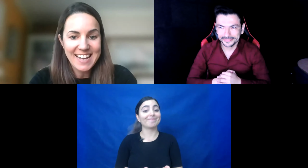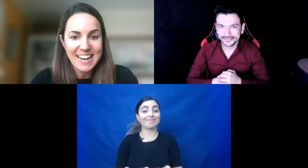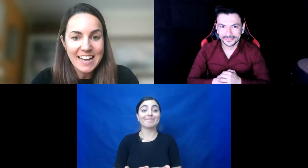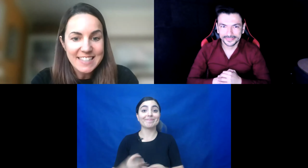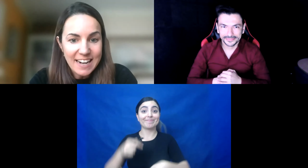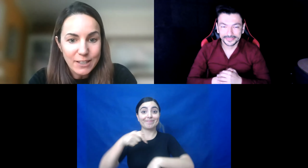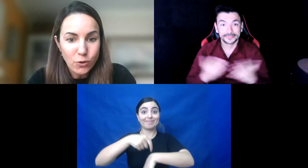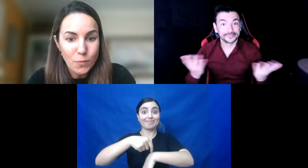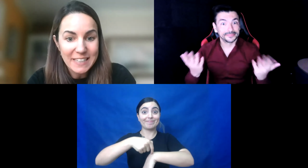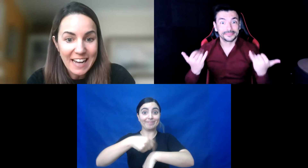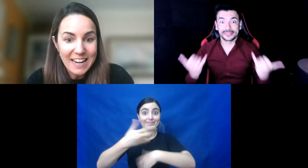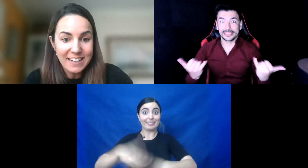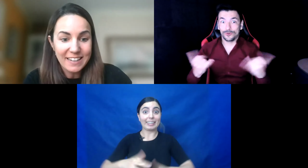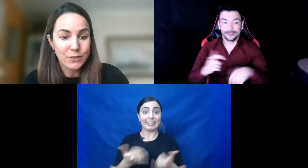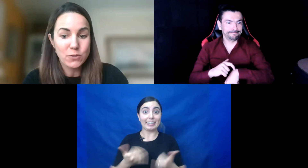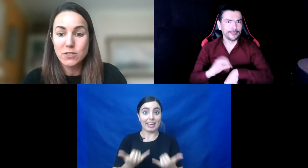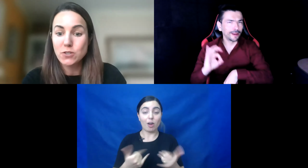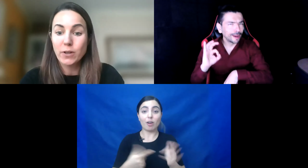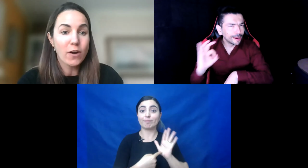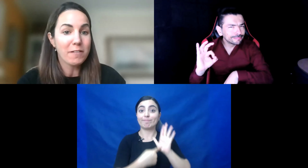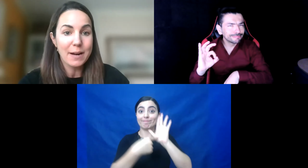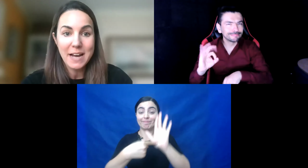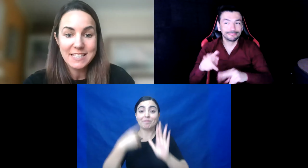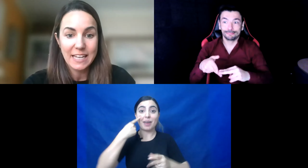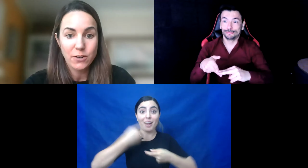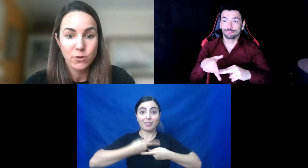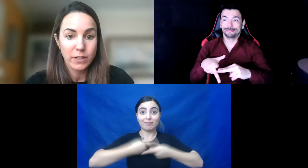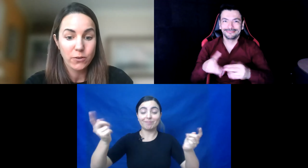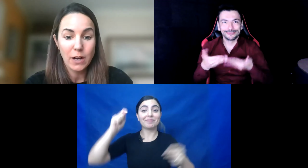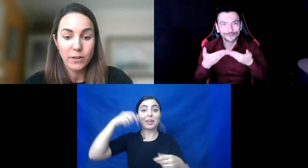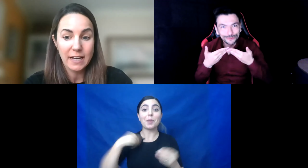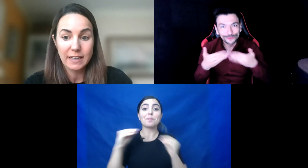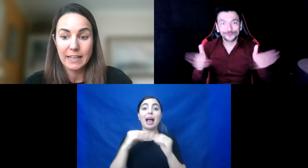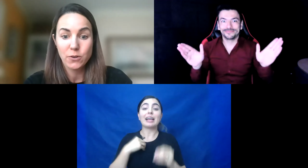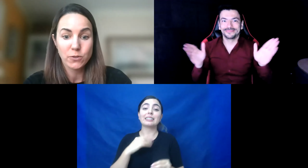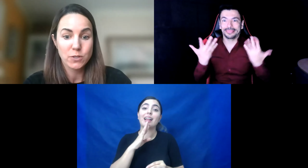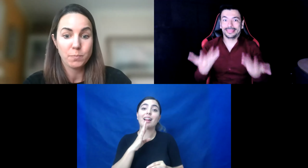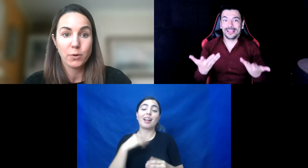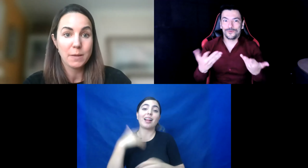Well, we will now start the documentary. I will